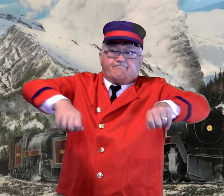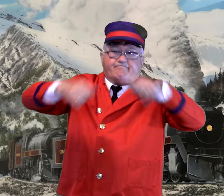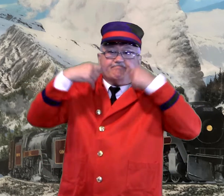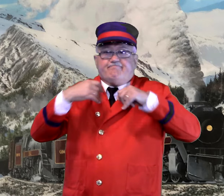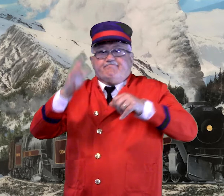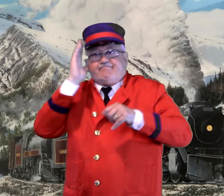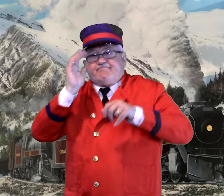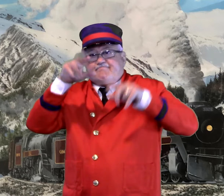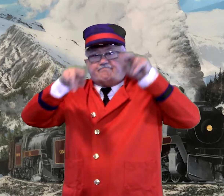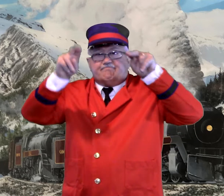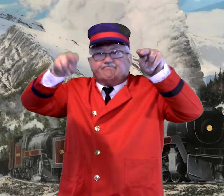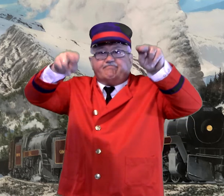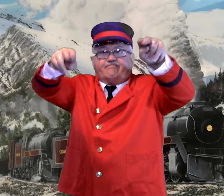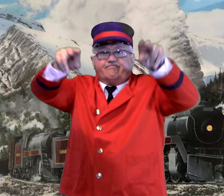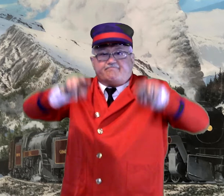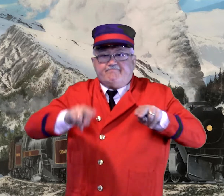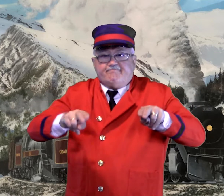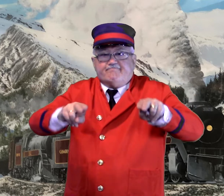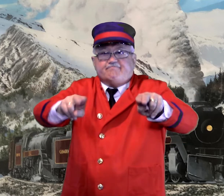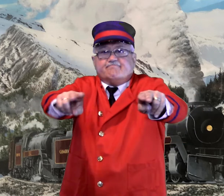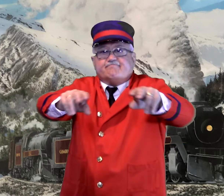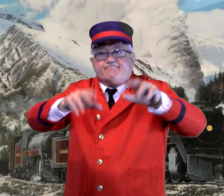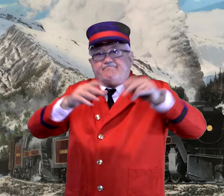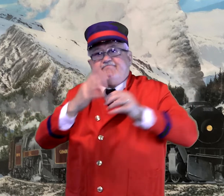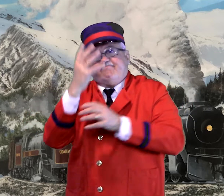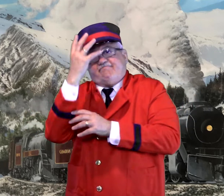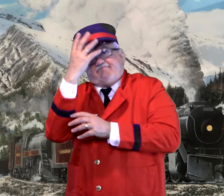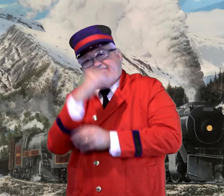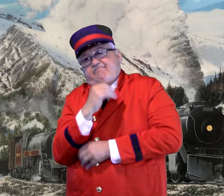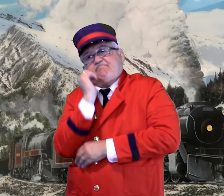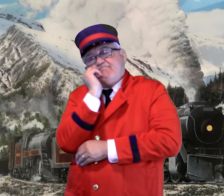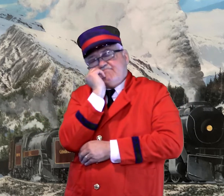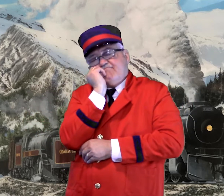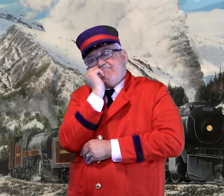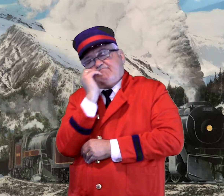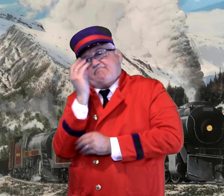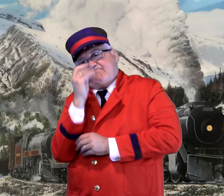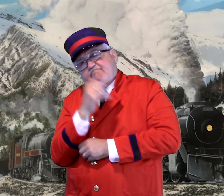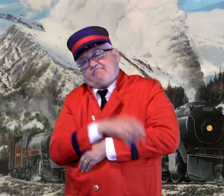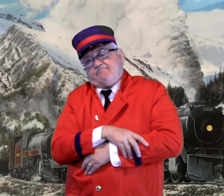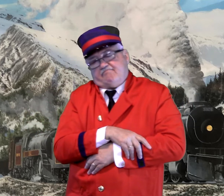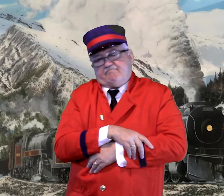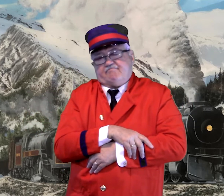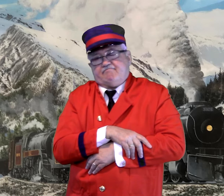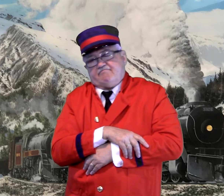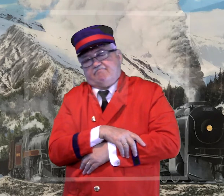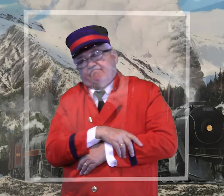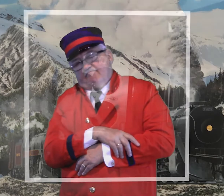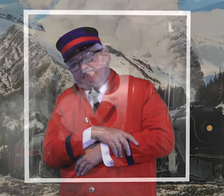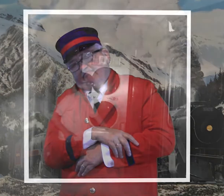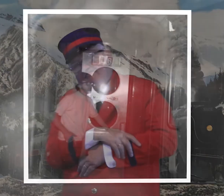into their berths, and there are lower and upper berths on the train, and be gently rocked to sleep.